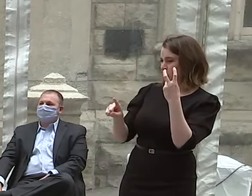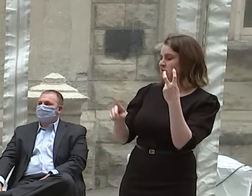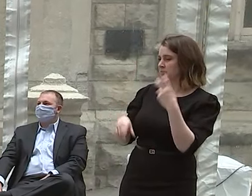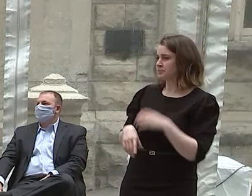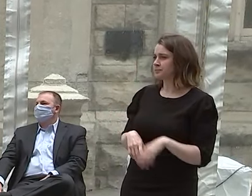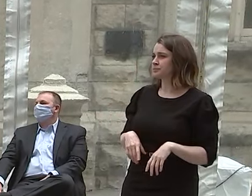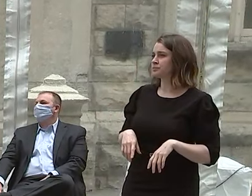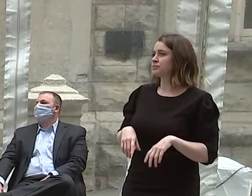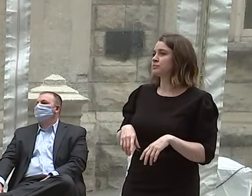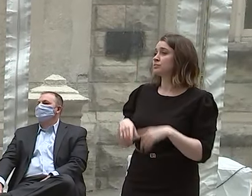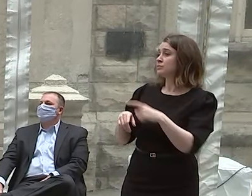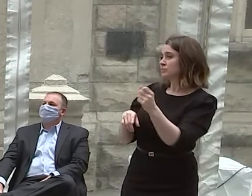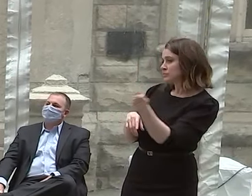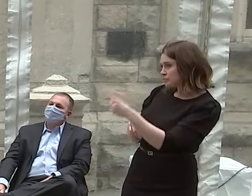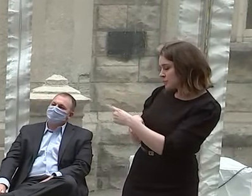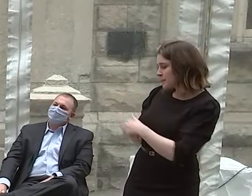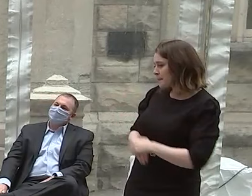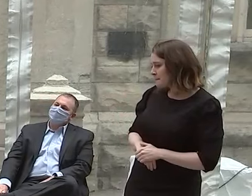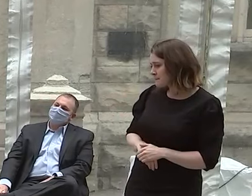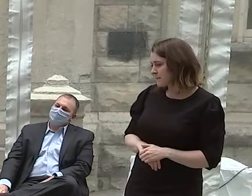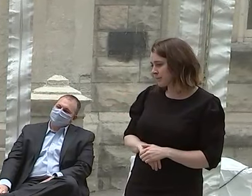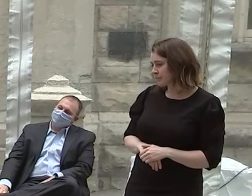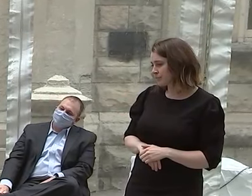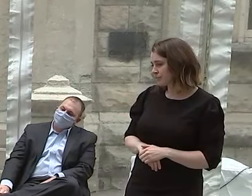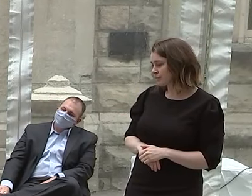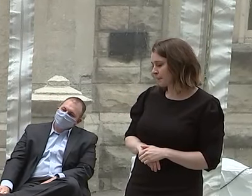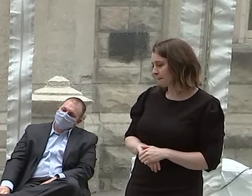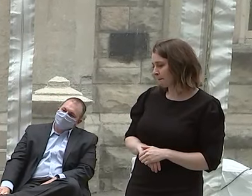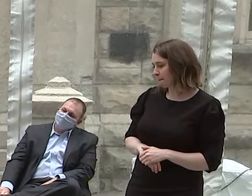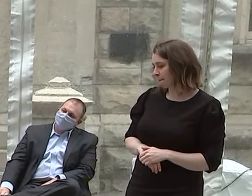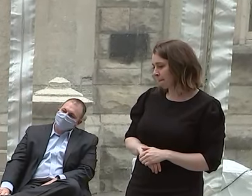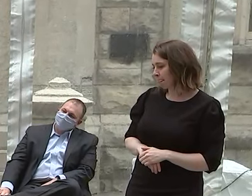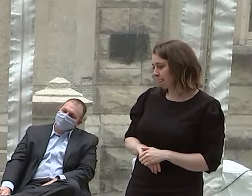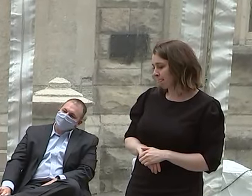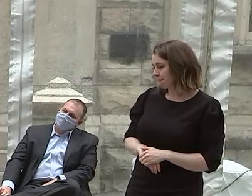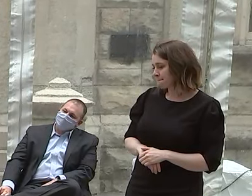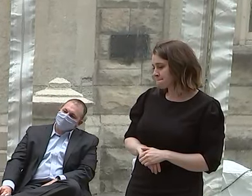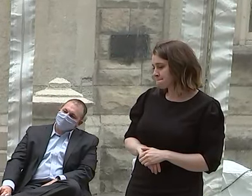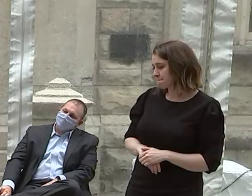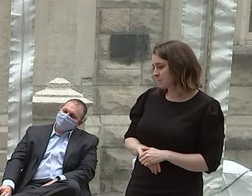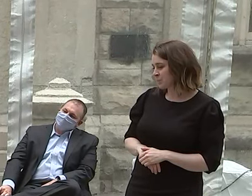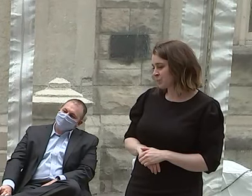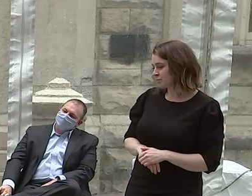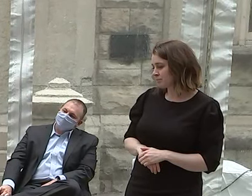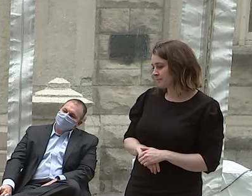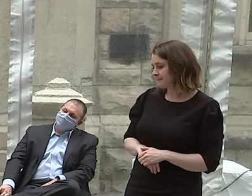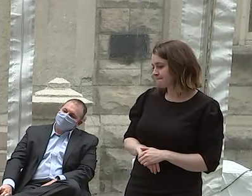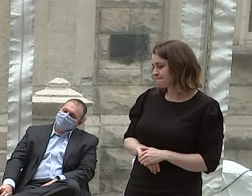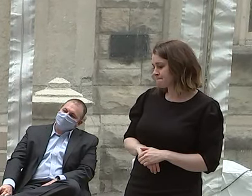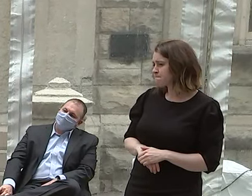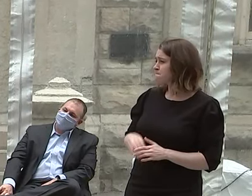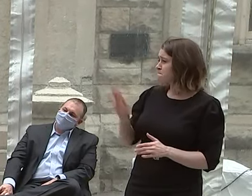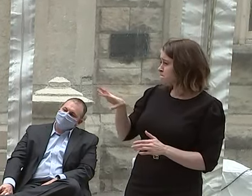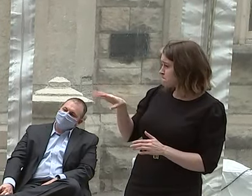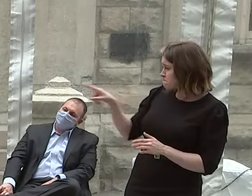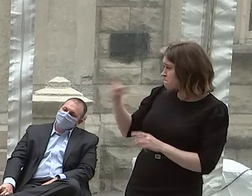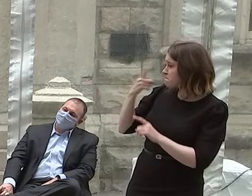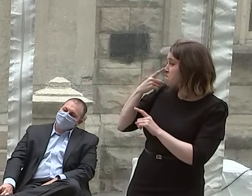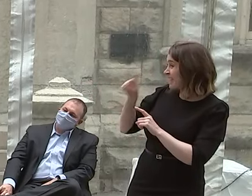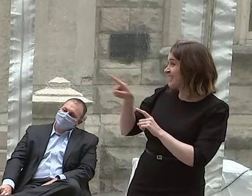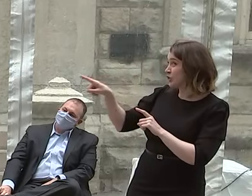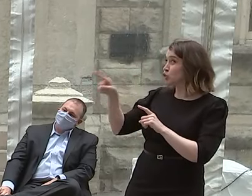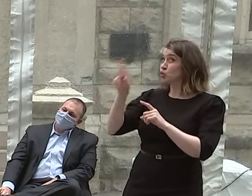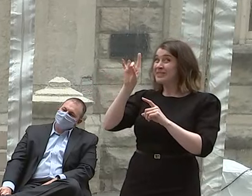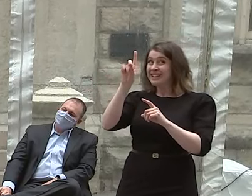Shia at Politico is asking if you could share what you have asked for in terms of economic relief from the federal government in